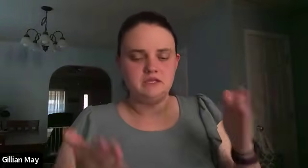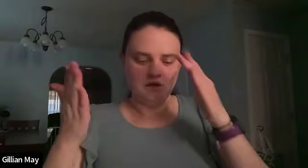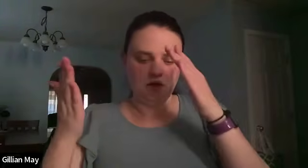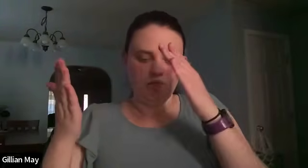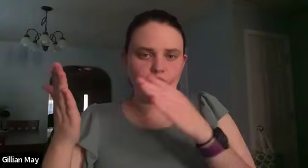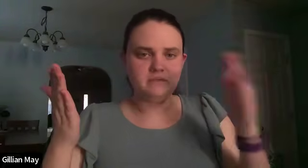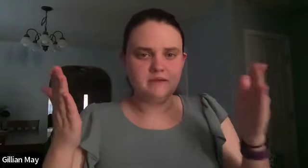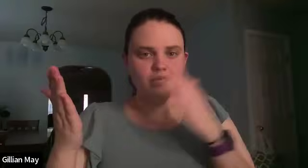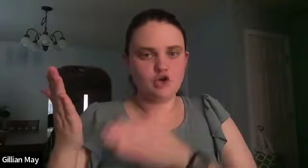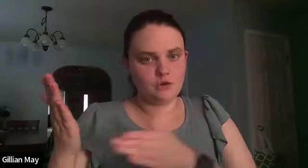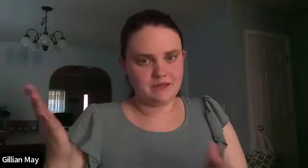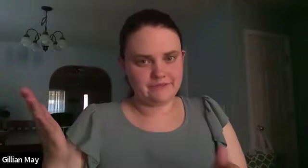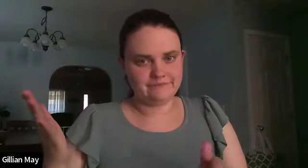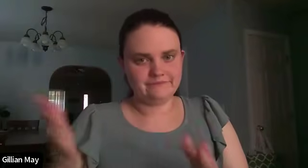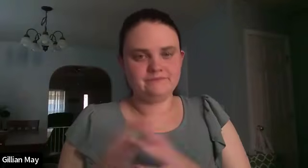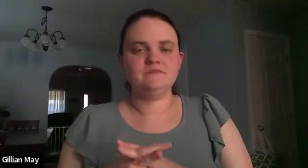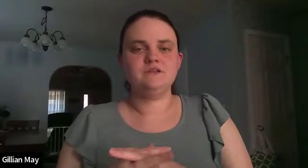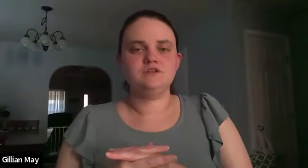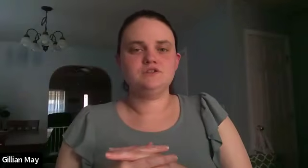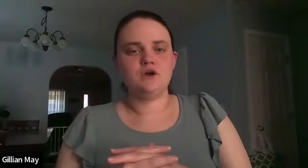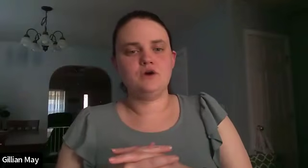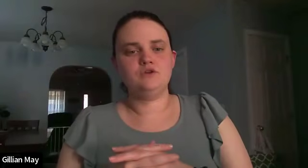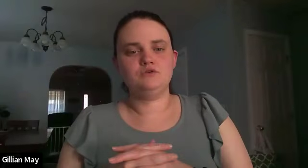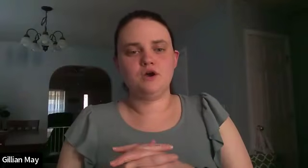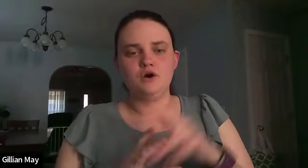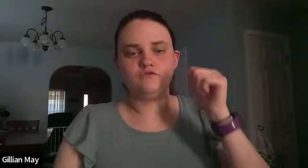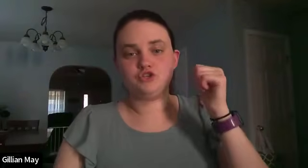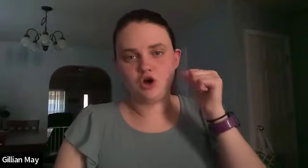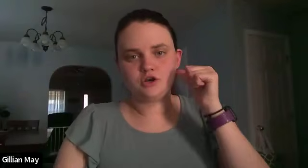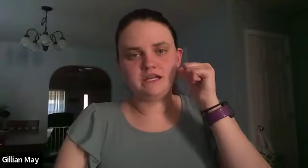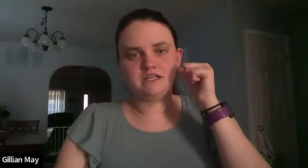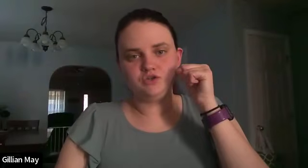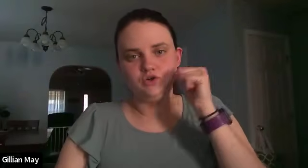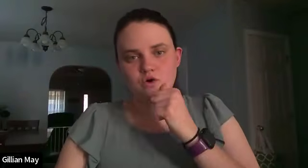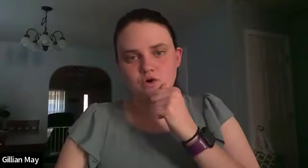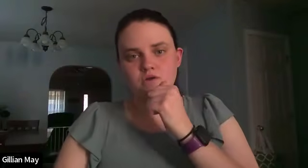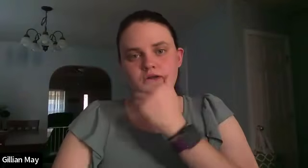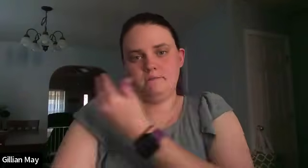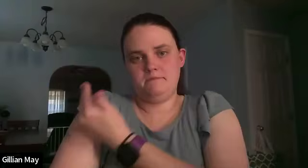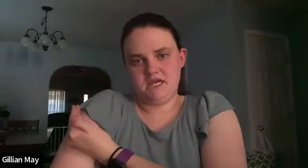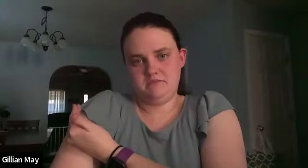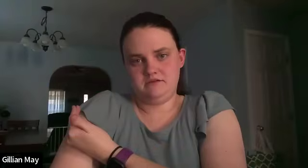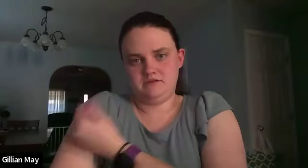be boy baby, girl baby. So you go for daughter, it's girl baby,